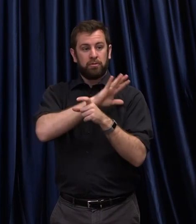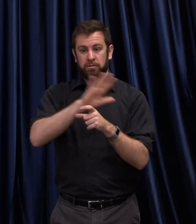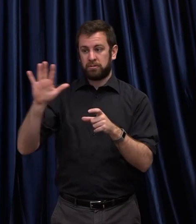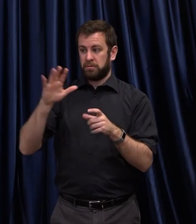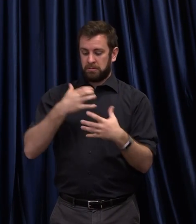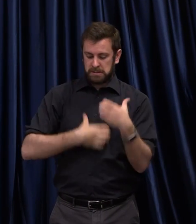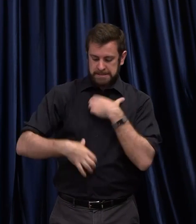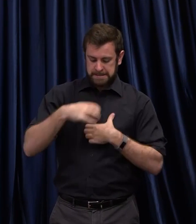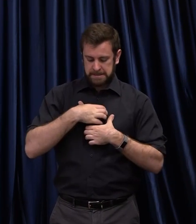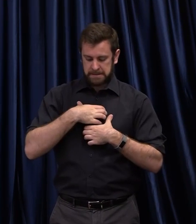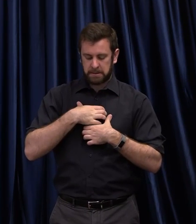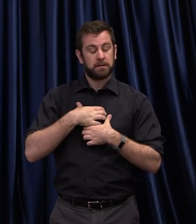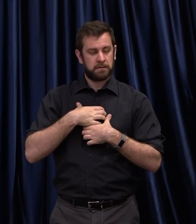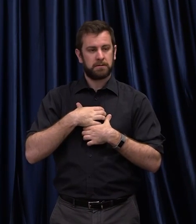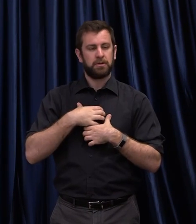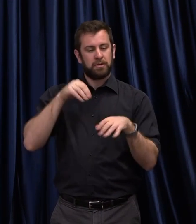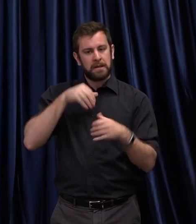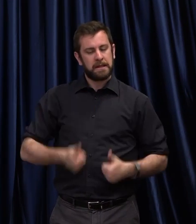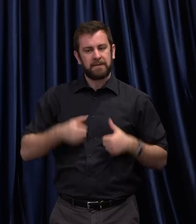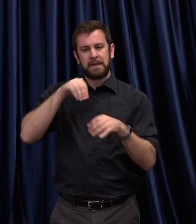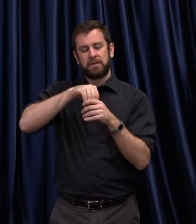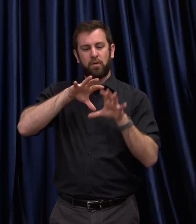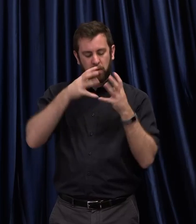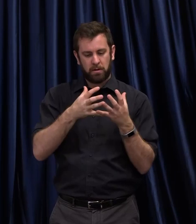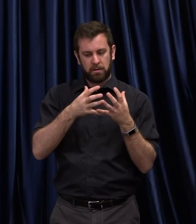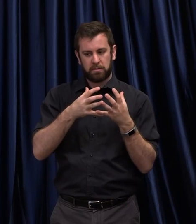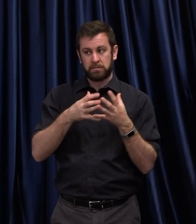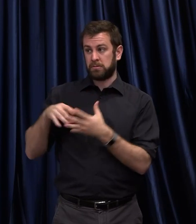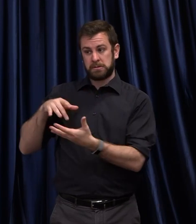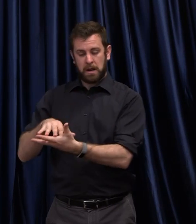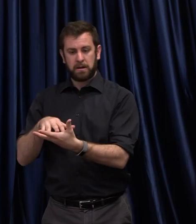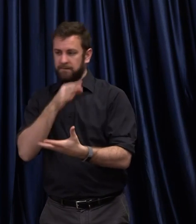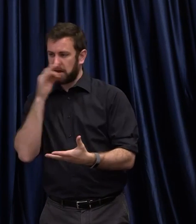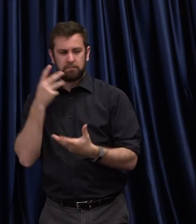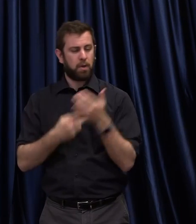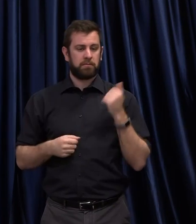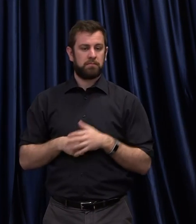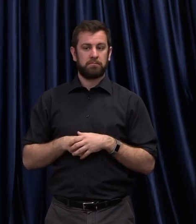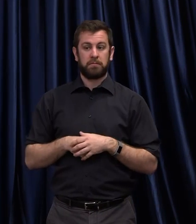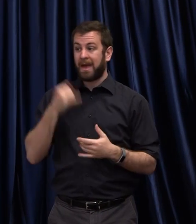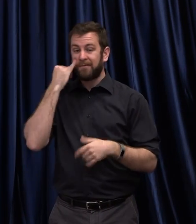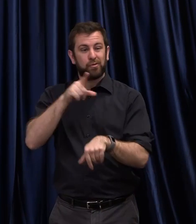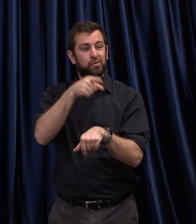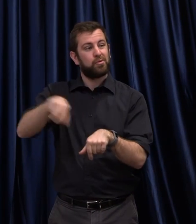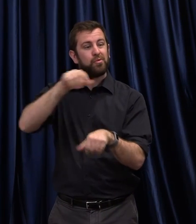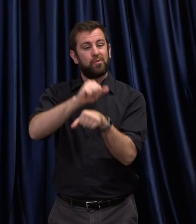of the world. You're in school, they're studying, you're fasting. You're at work,